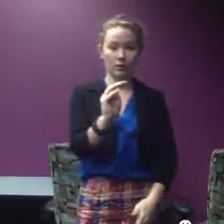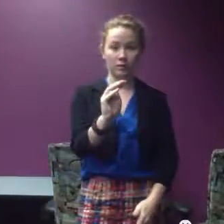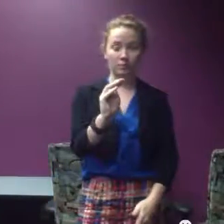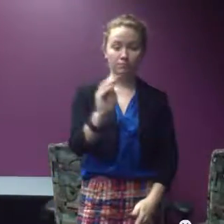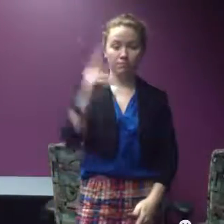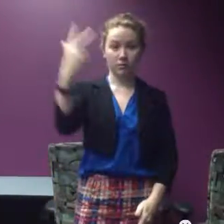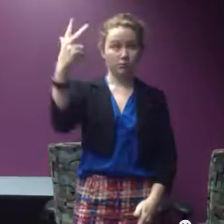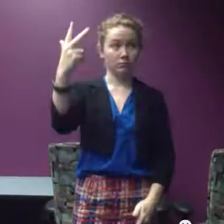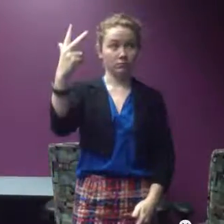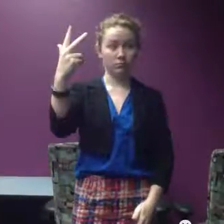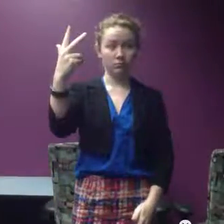centimeters cubed.